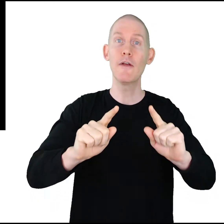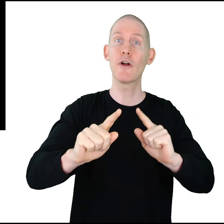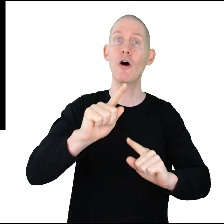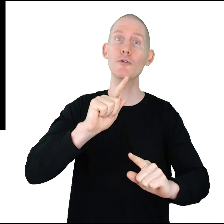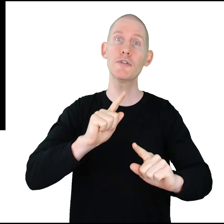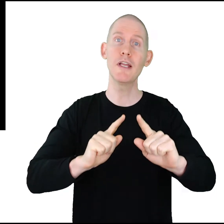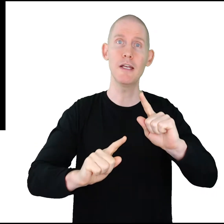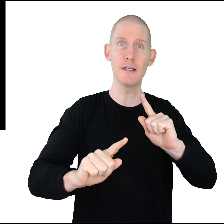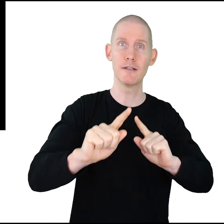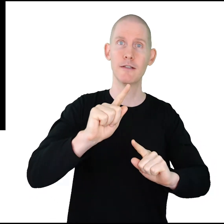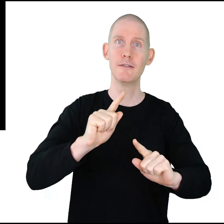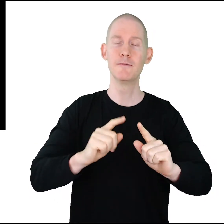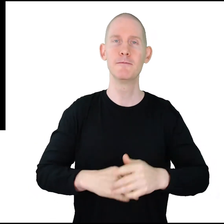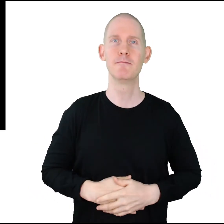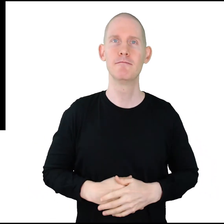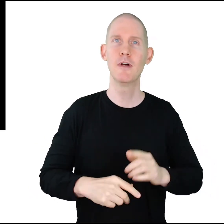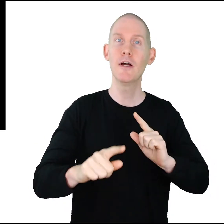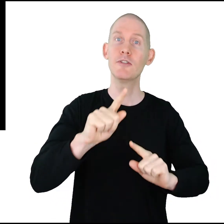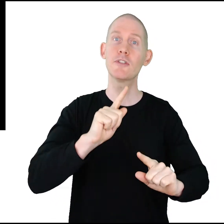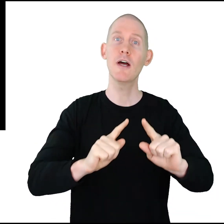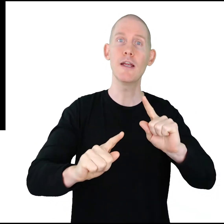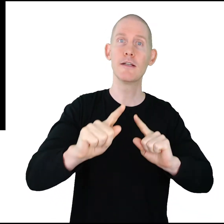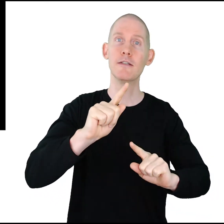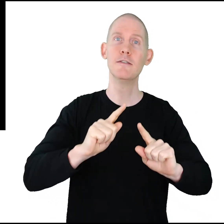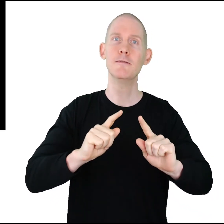They're alternating. Sign.